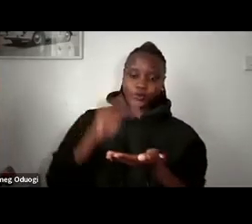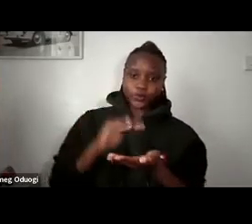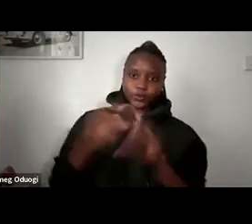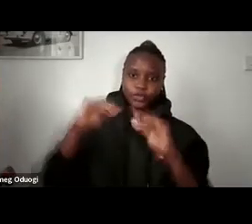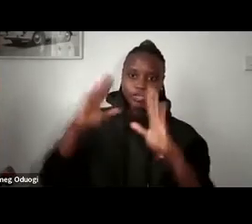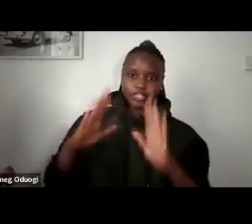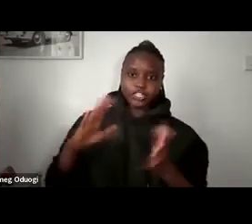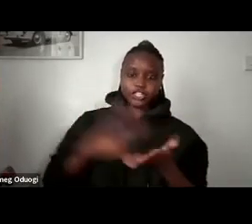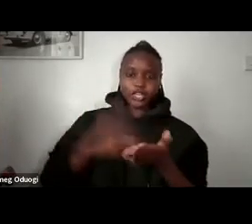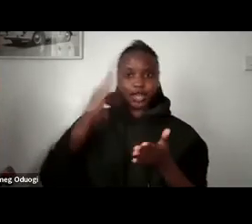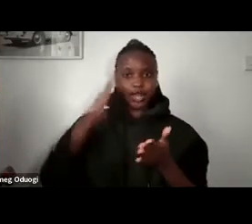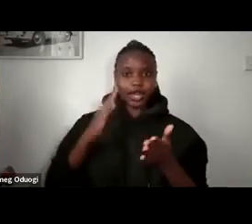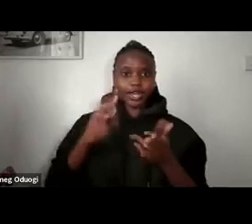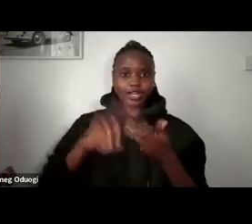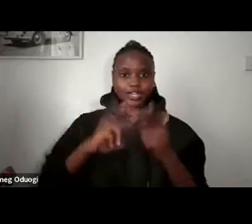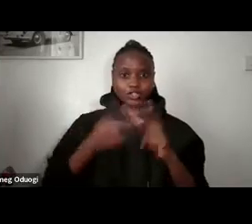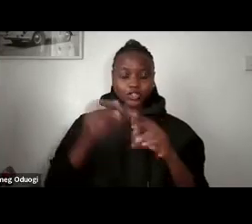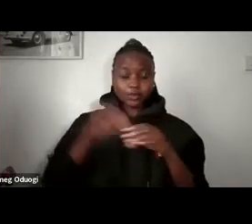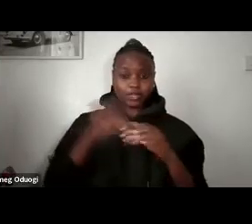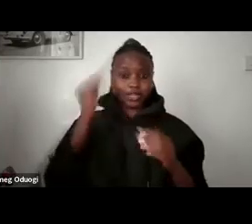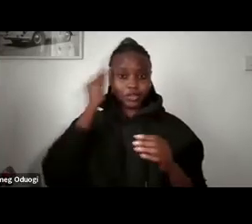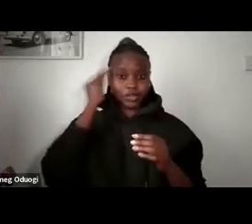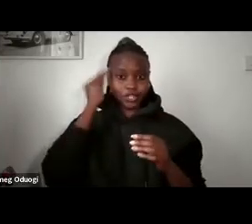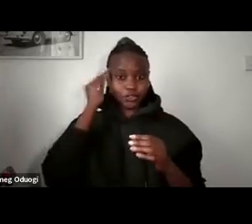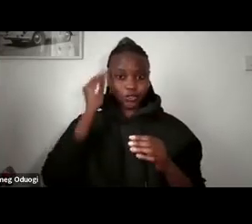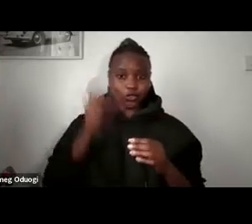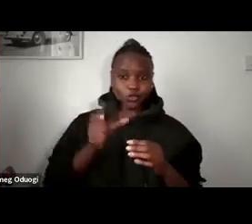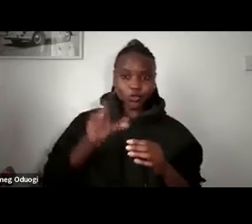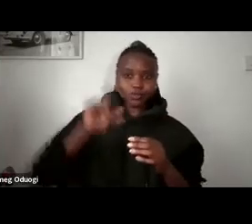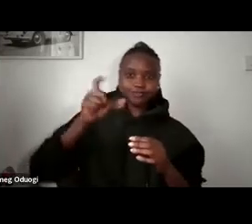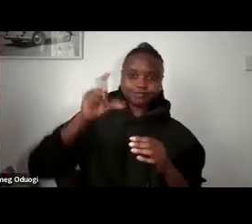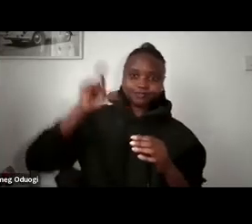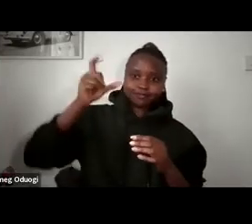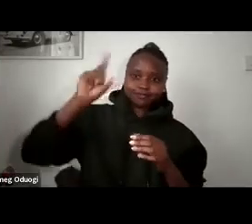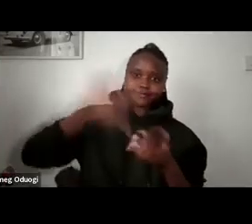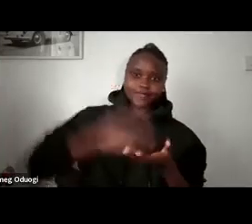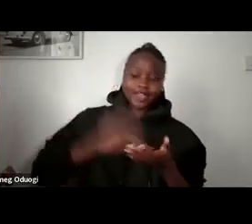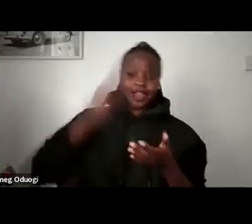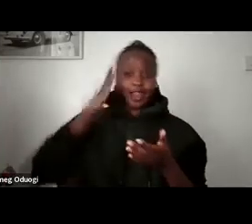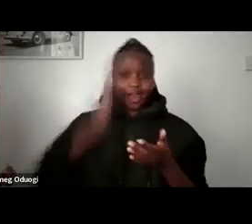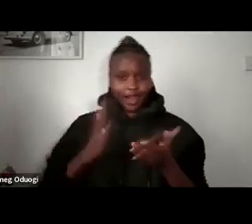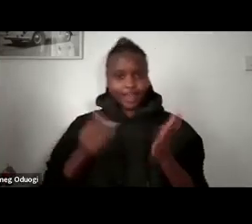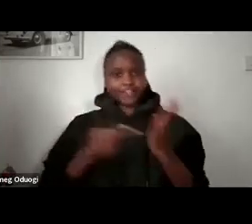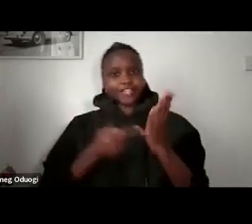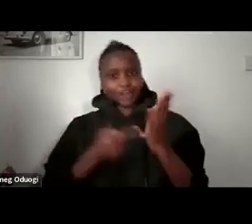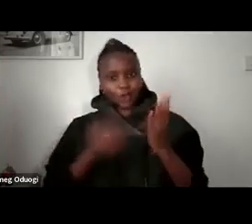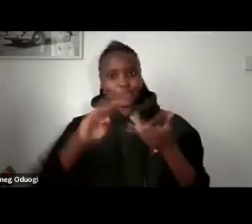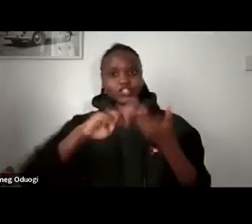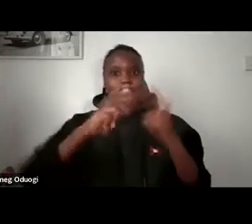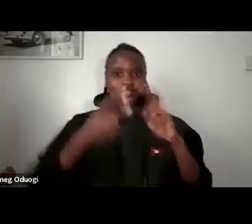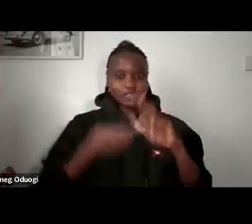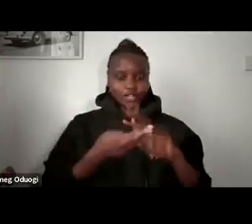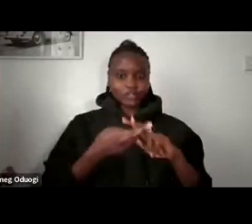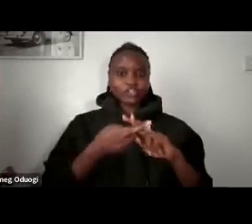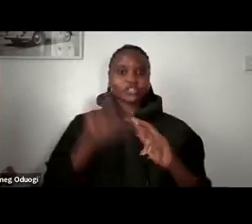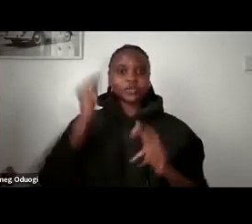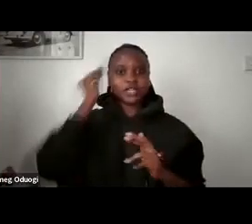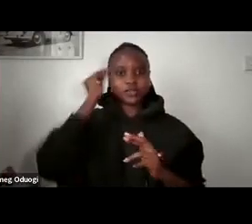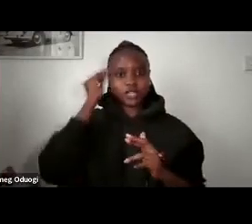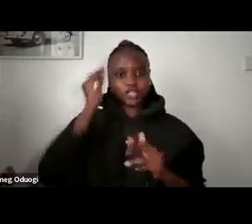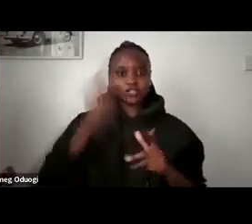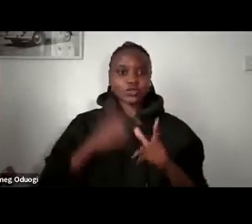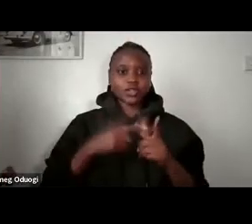relationship in education, we increase the learner-technology relationship in education. And that way, then we are going to